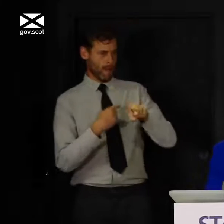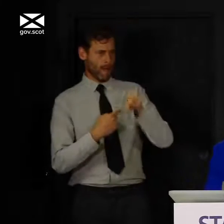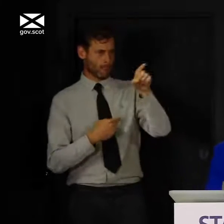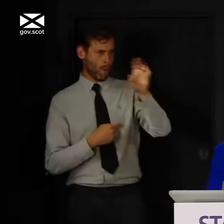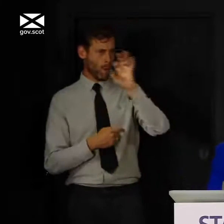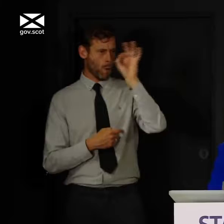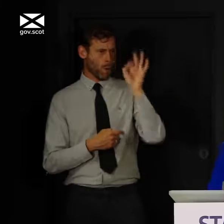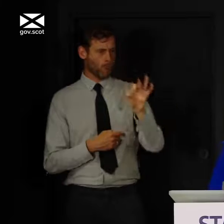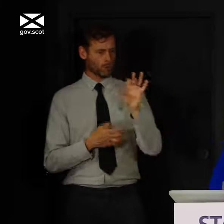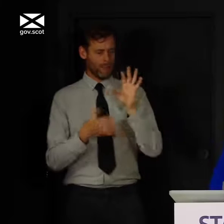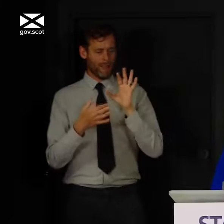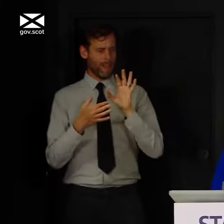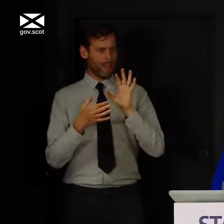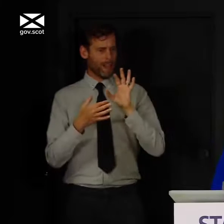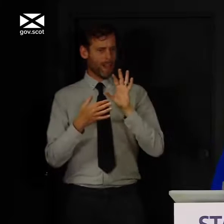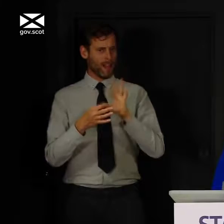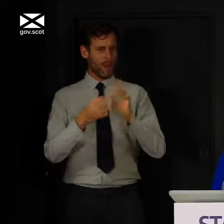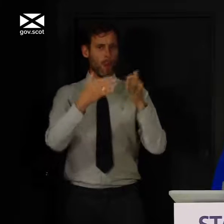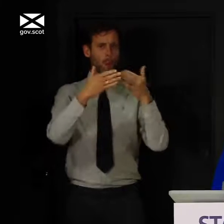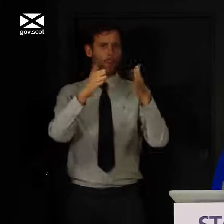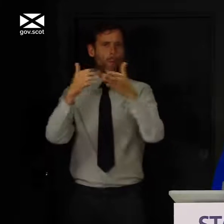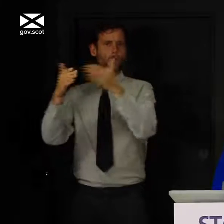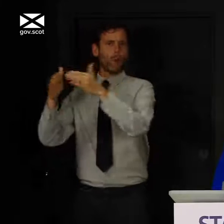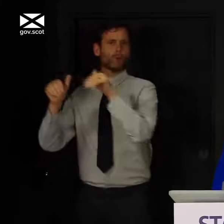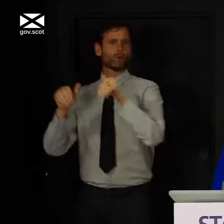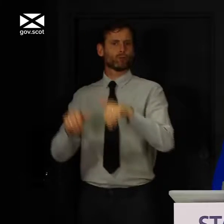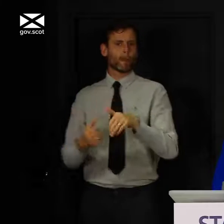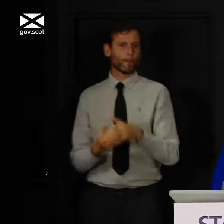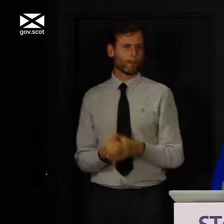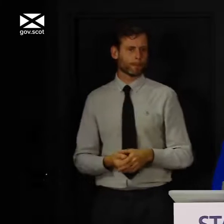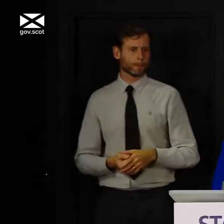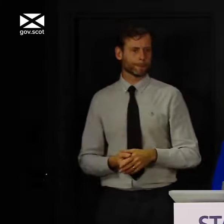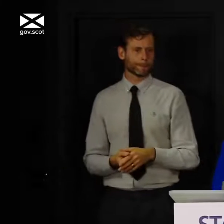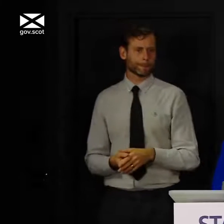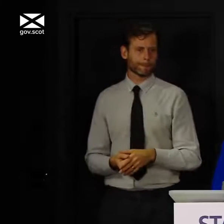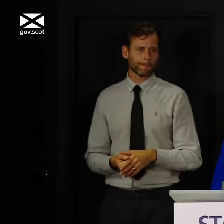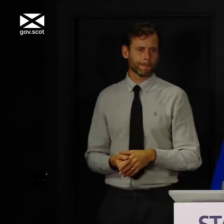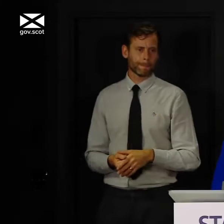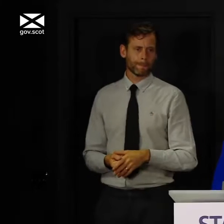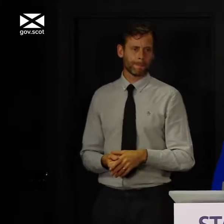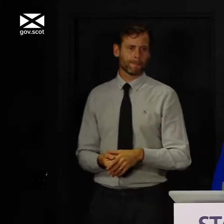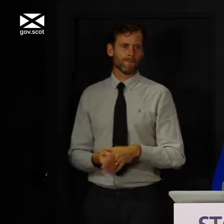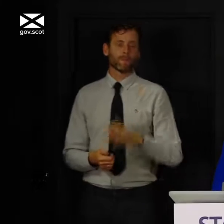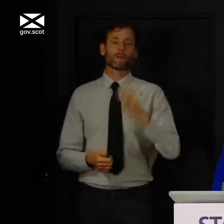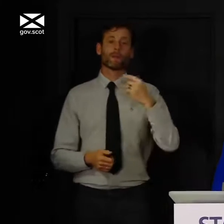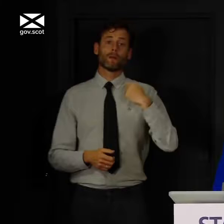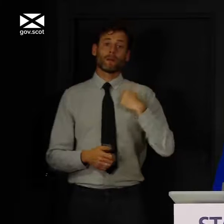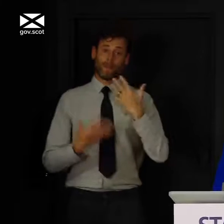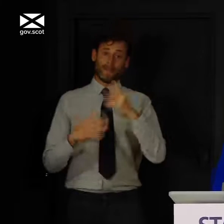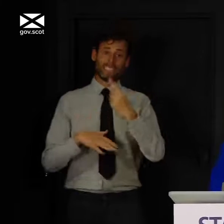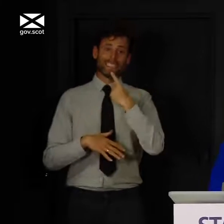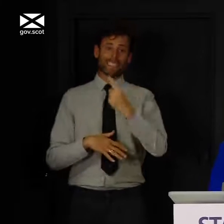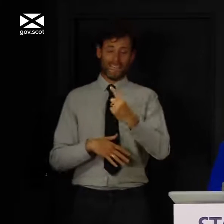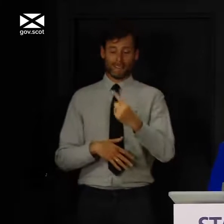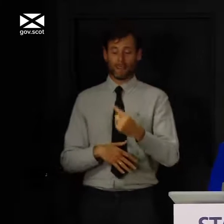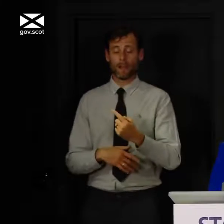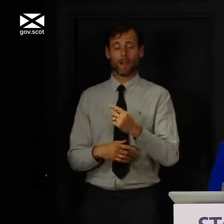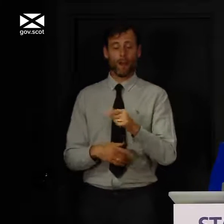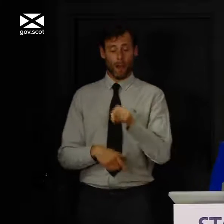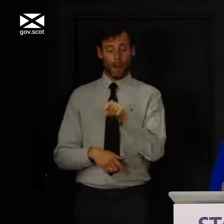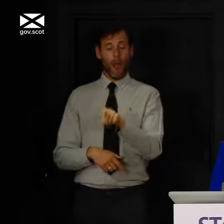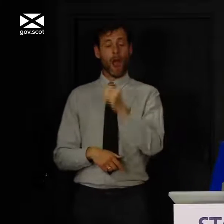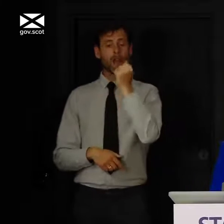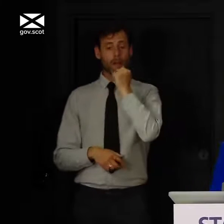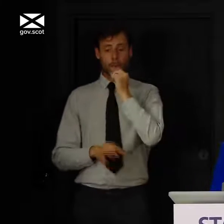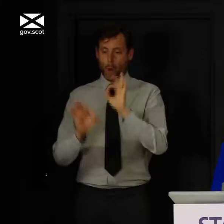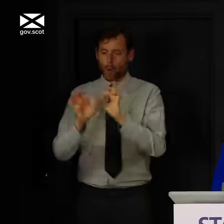first question, Simon. As I said at the start of this briefing, I want us to treat that zero